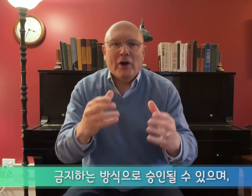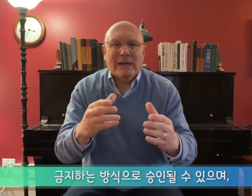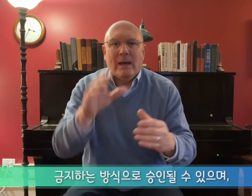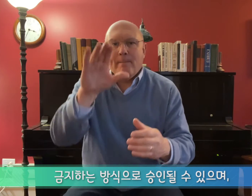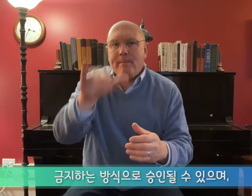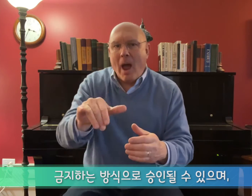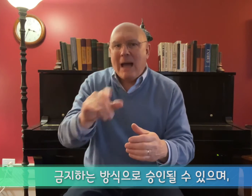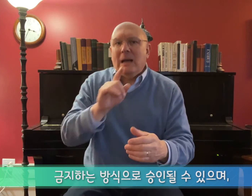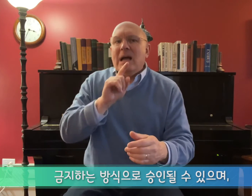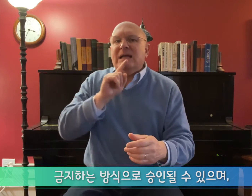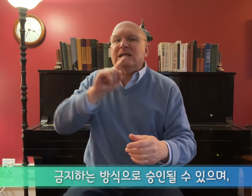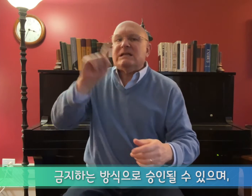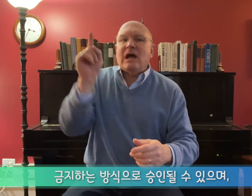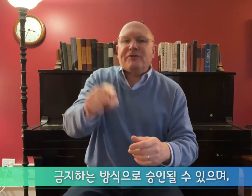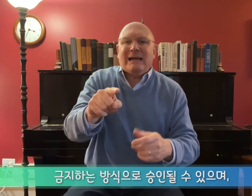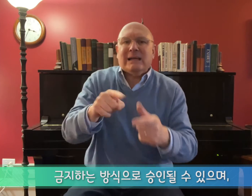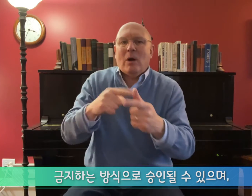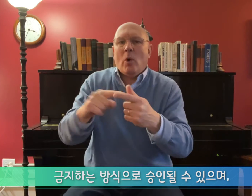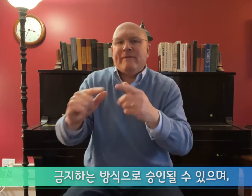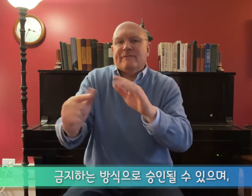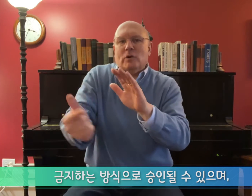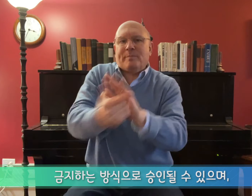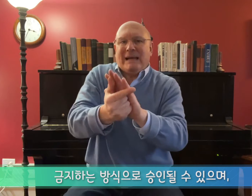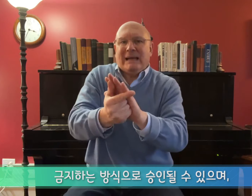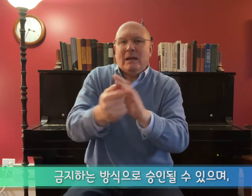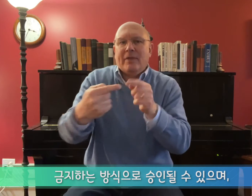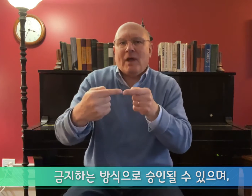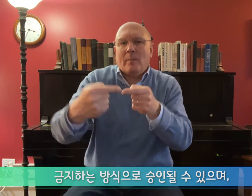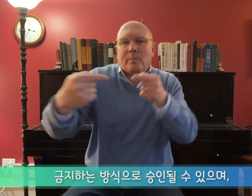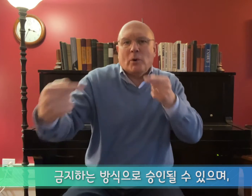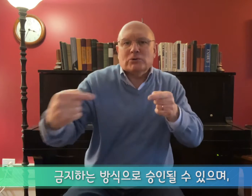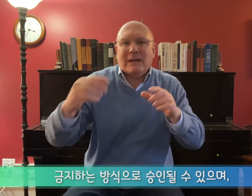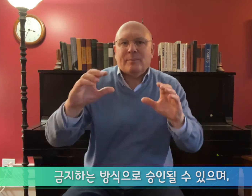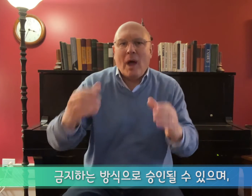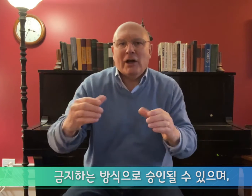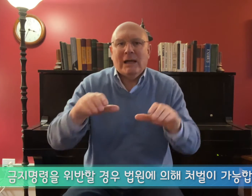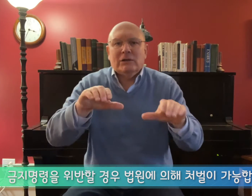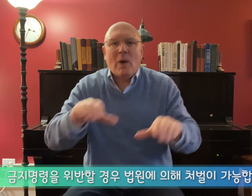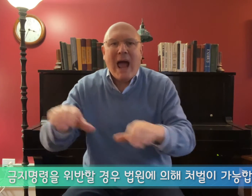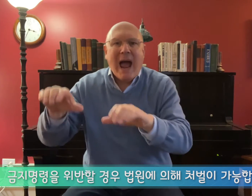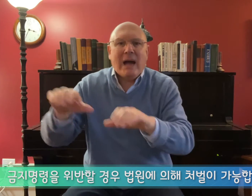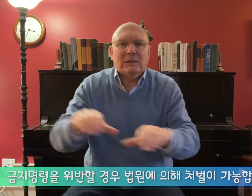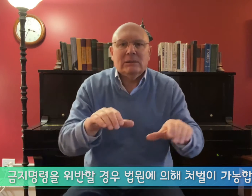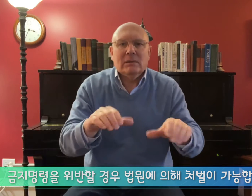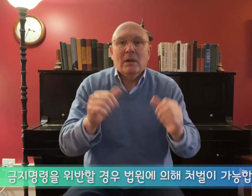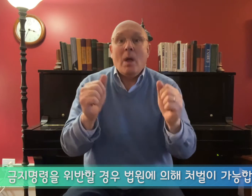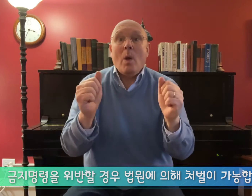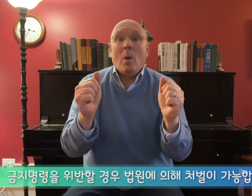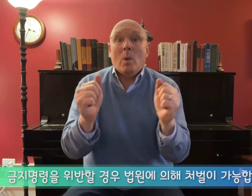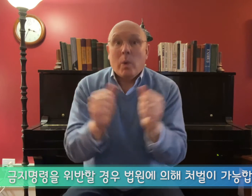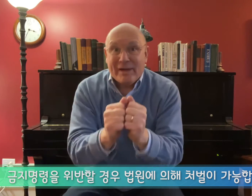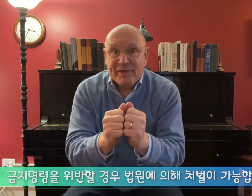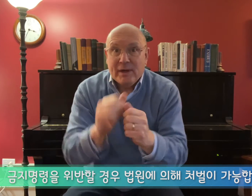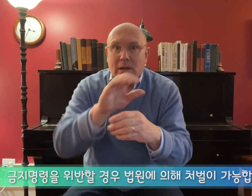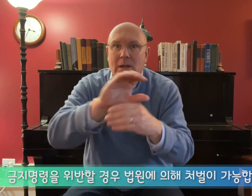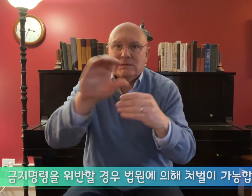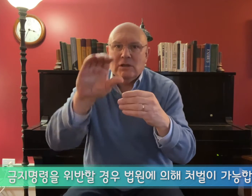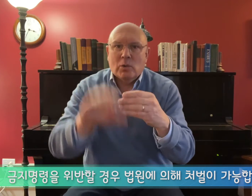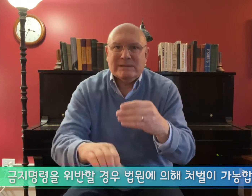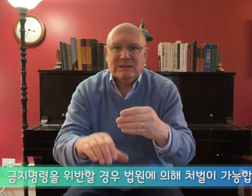by directing or forbidding the opposing party to act, with consequences enforceable by contempt